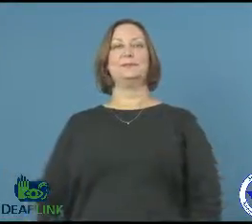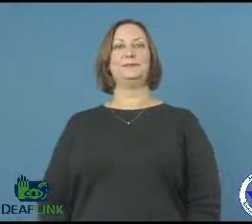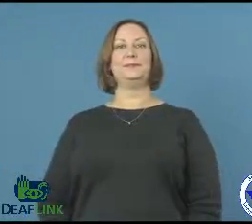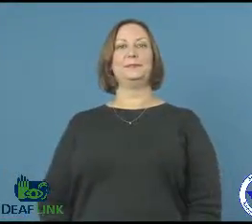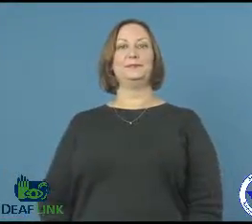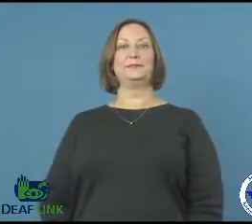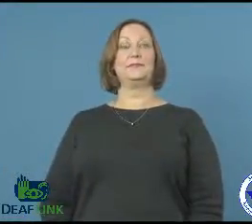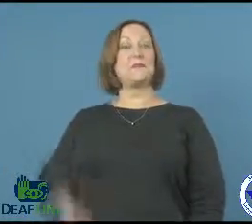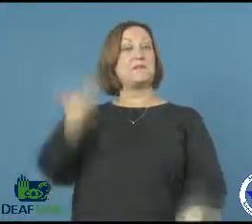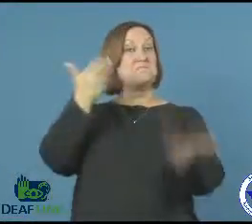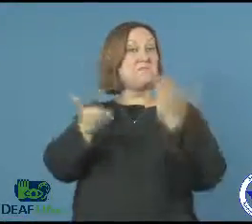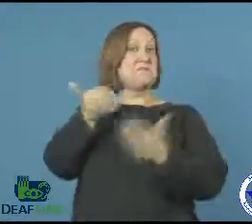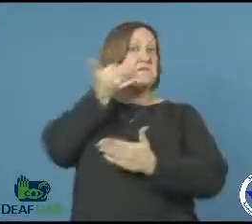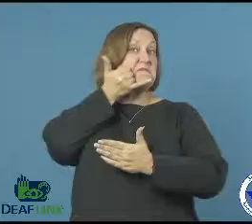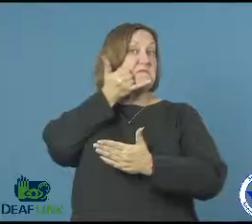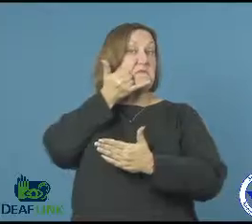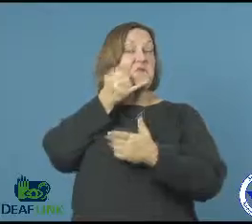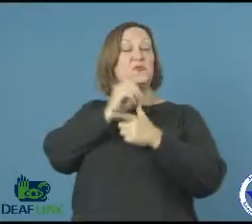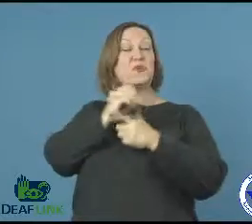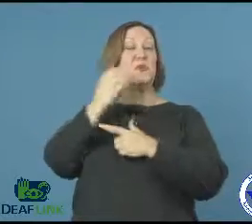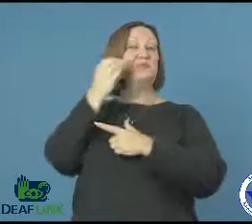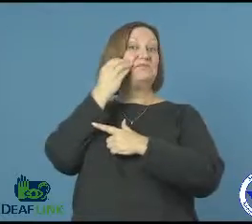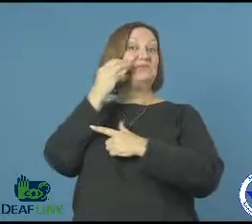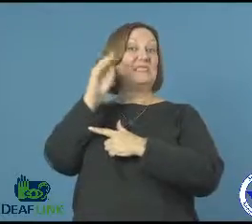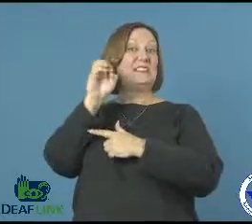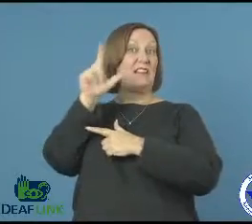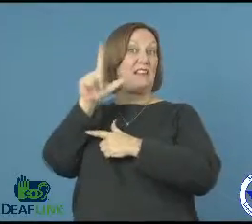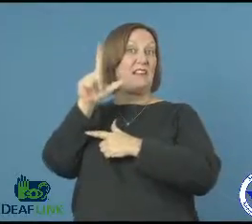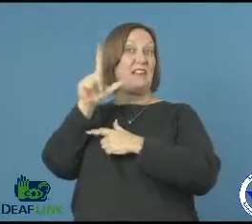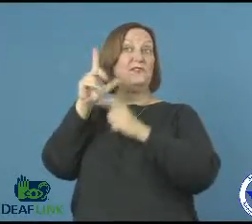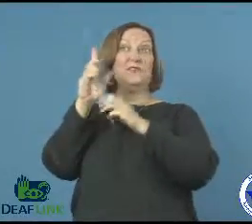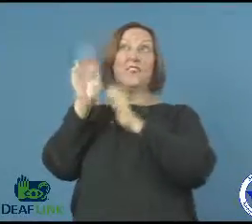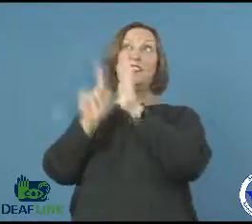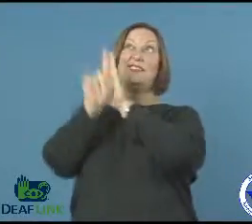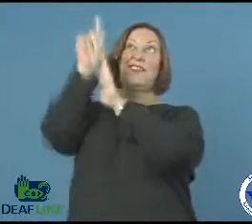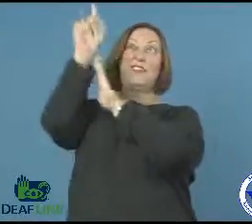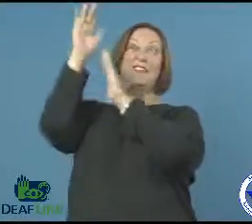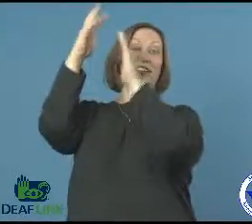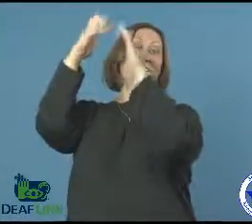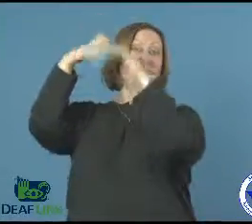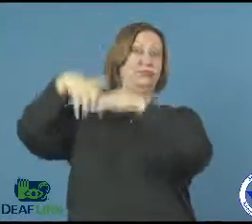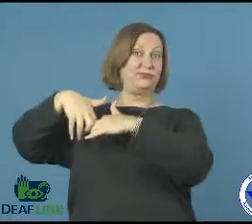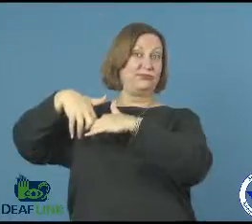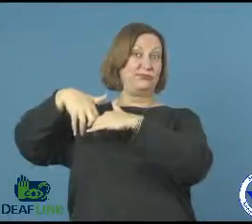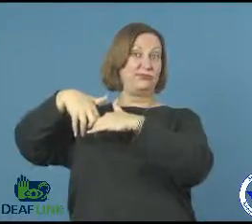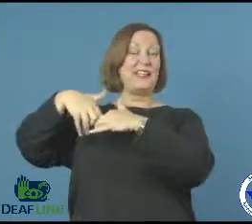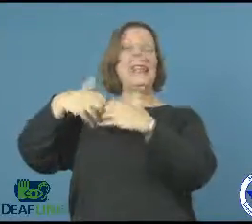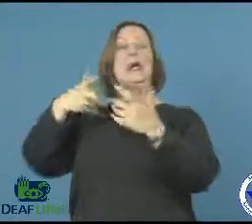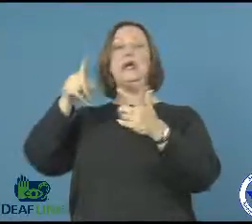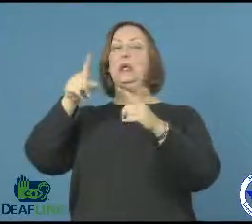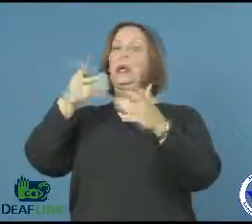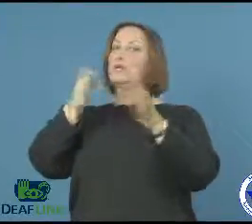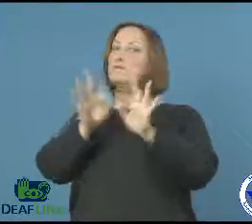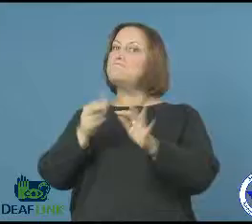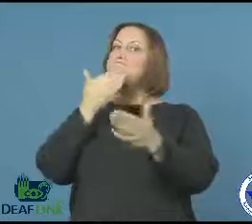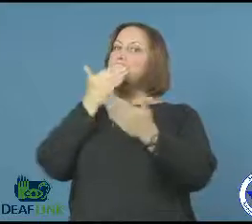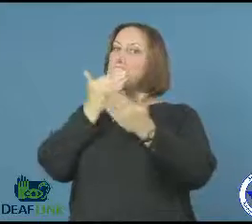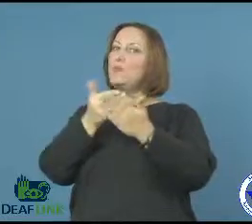In case telephones and cell towers are not operational, you may want to make a list of contact